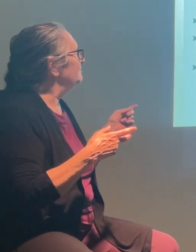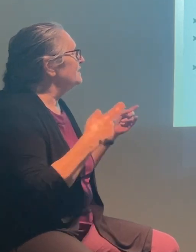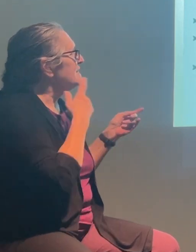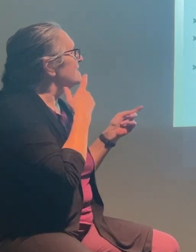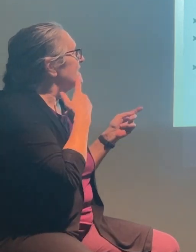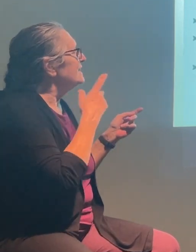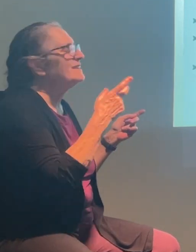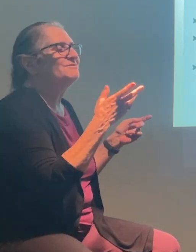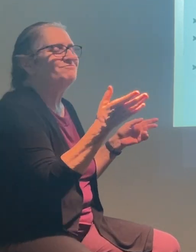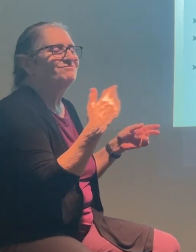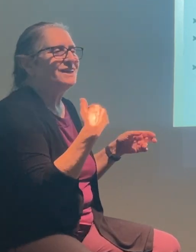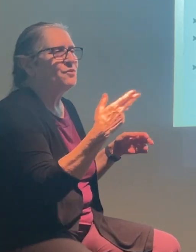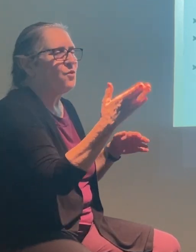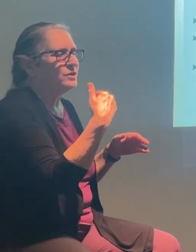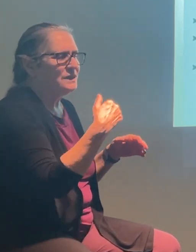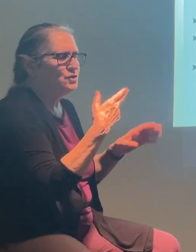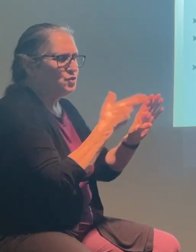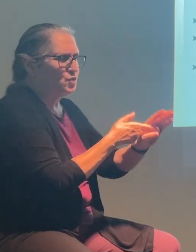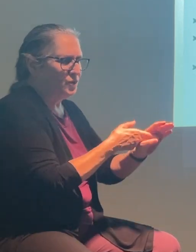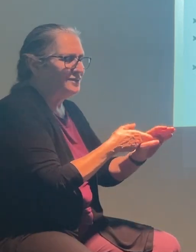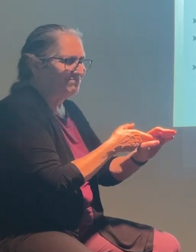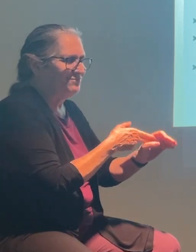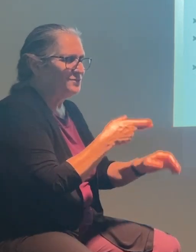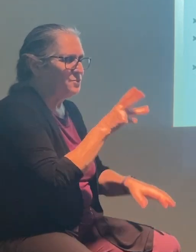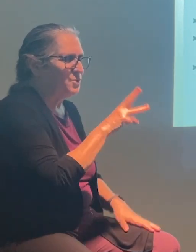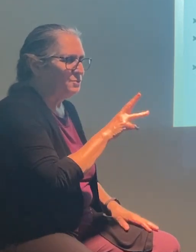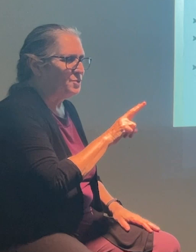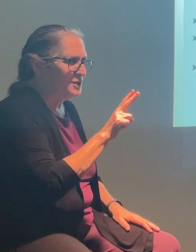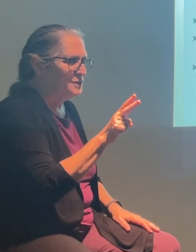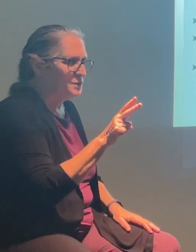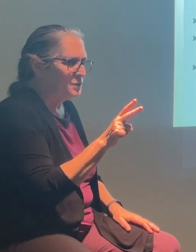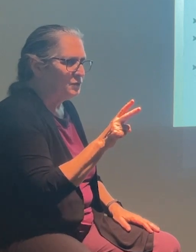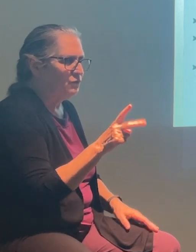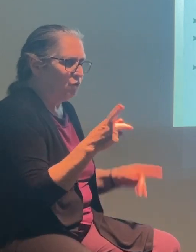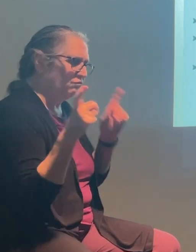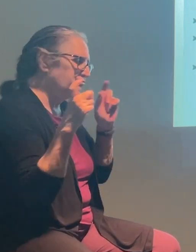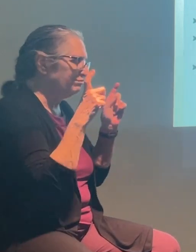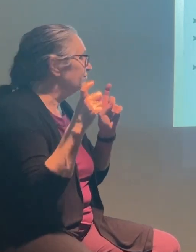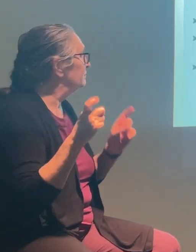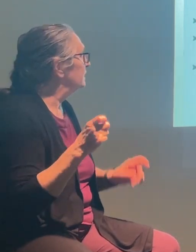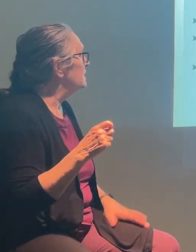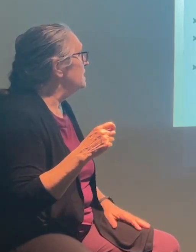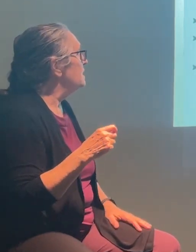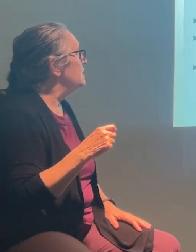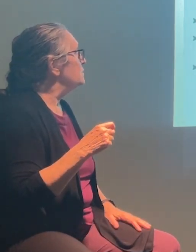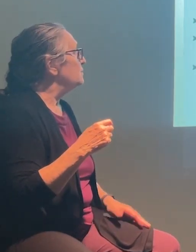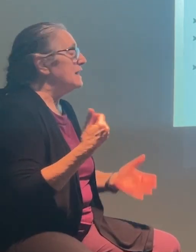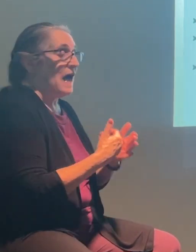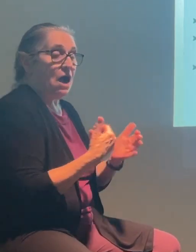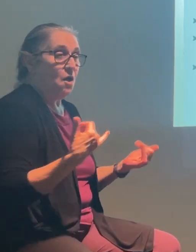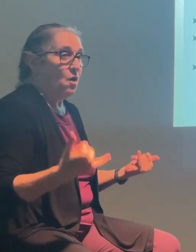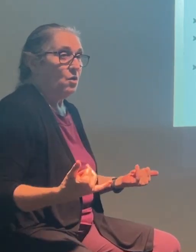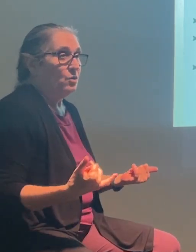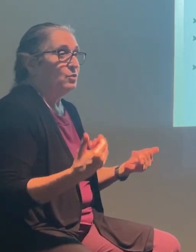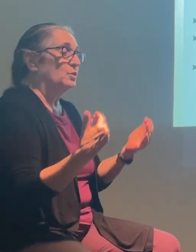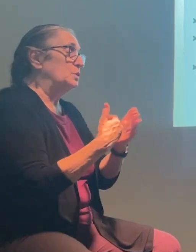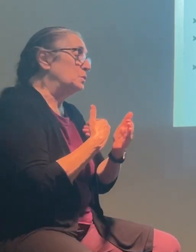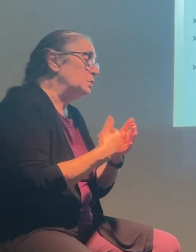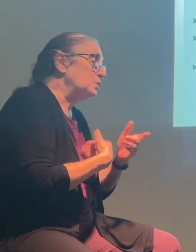the office. And by World War II, Hollywood had changed completely, new type of cameras, new type of